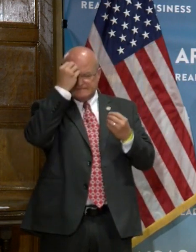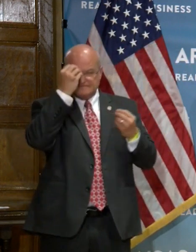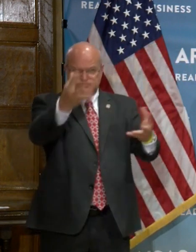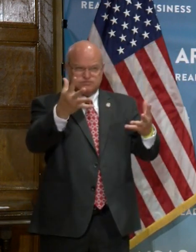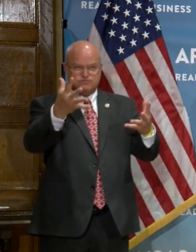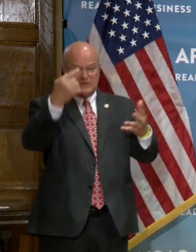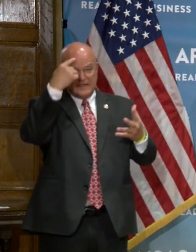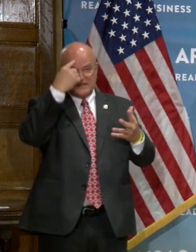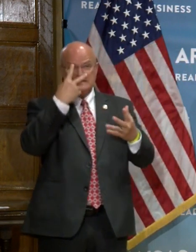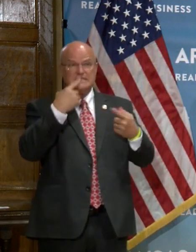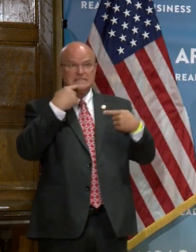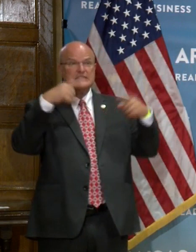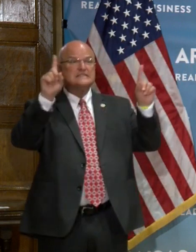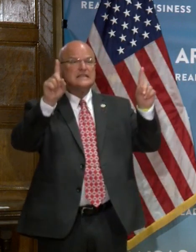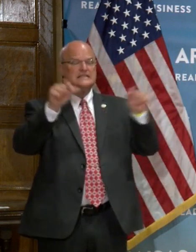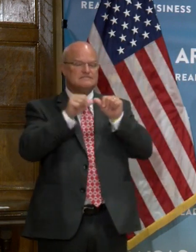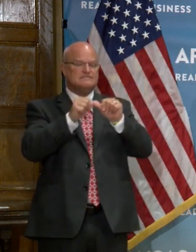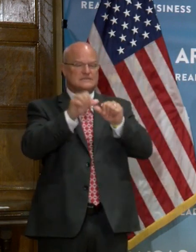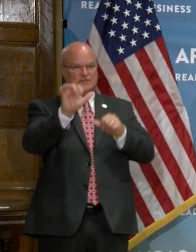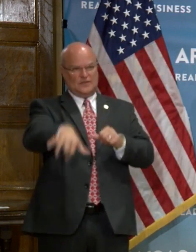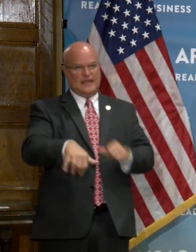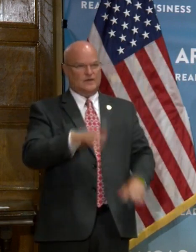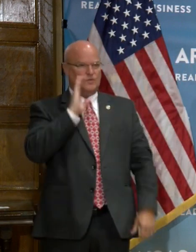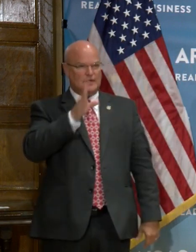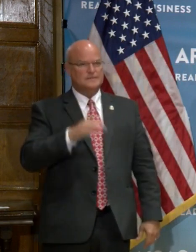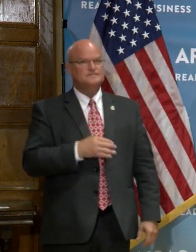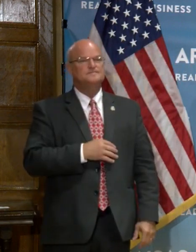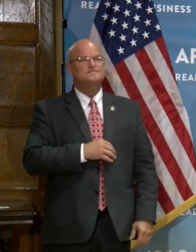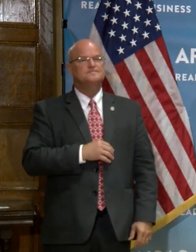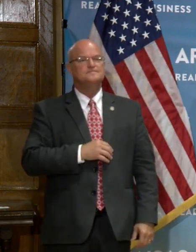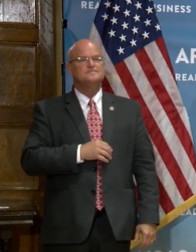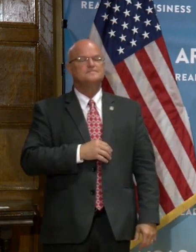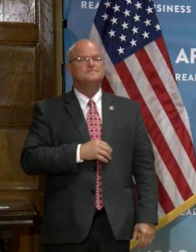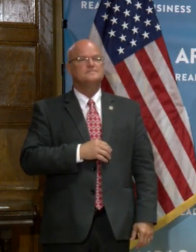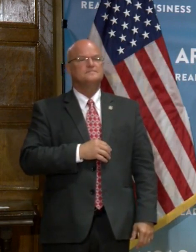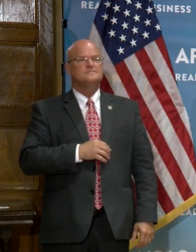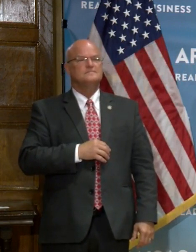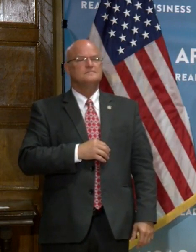seeing success in it, and we're going to continue to do so.